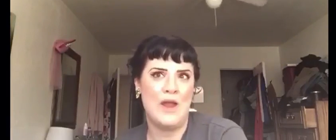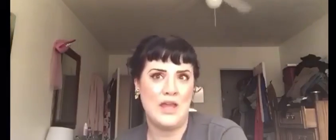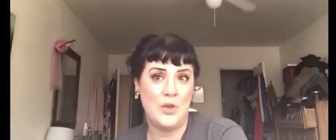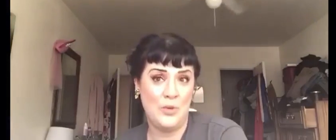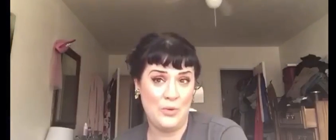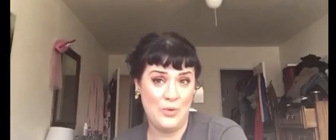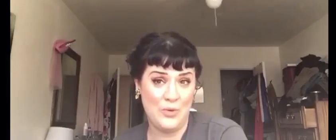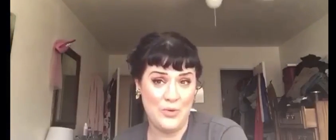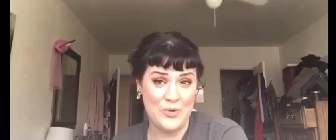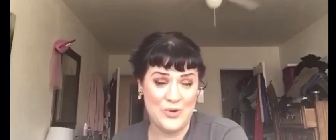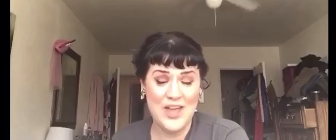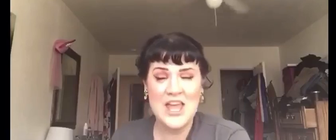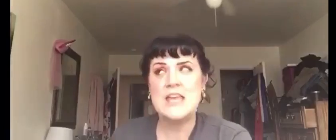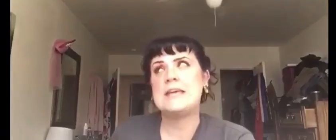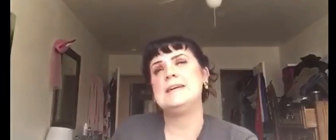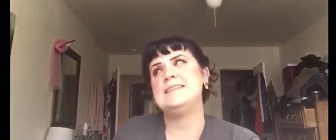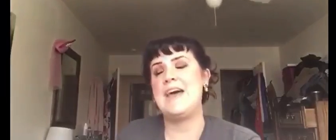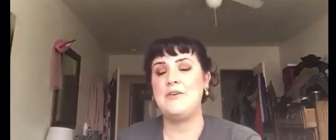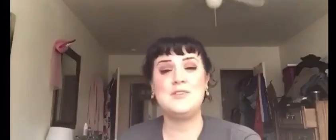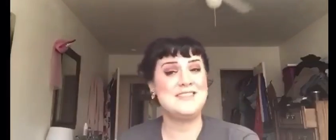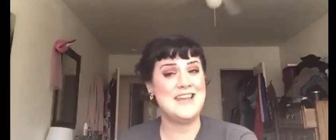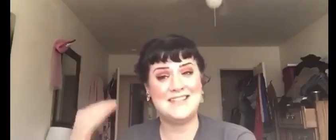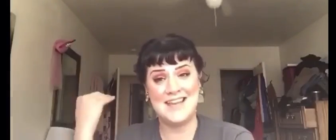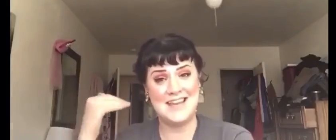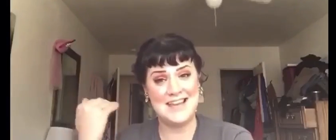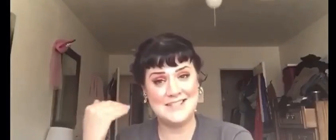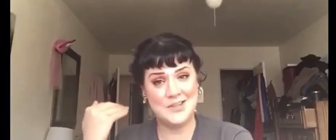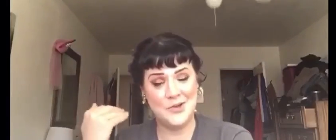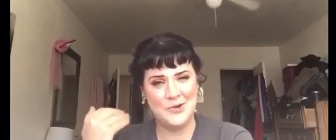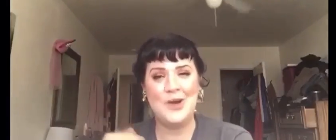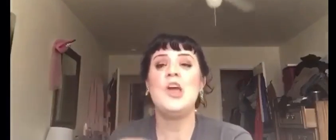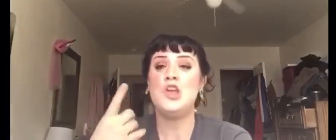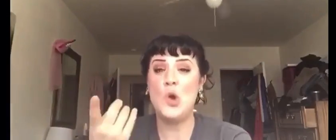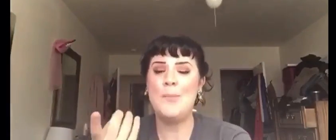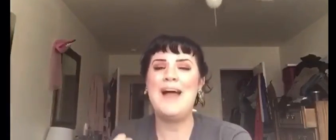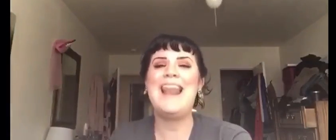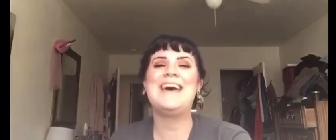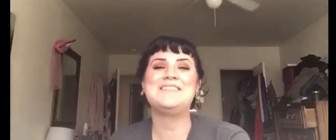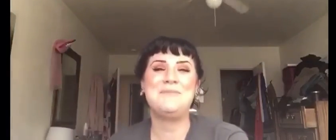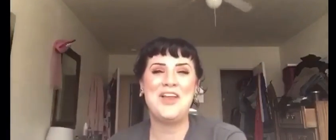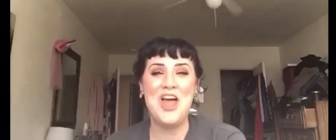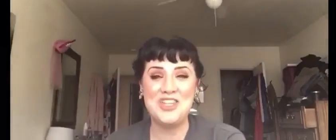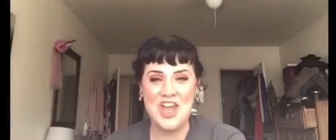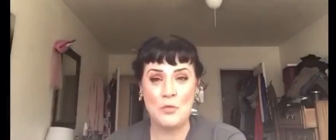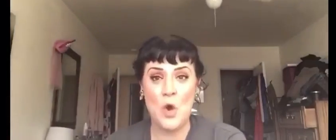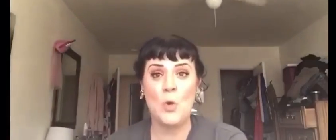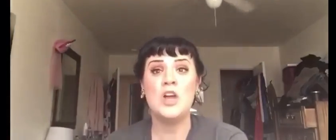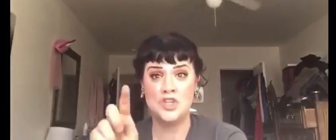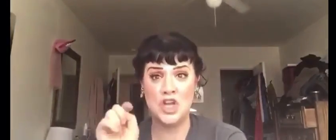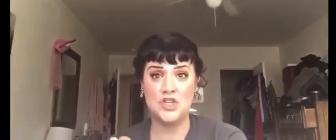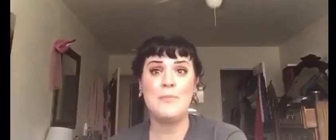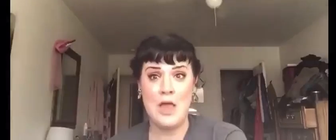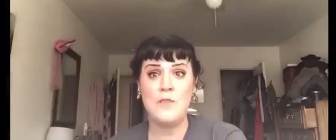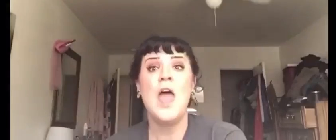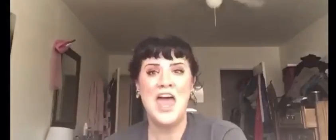you. 'Cause Heather says I got to go. You're my last meal on death row. Shut your mouth and